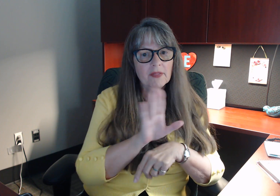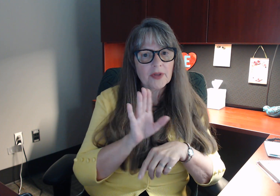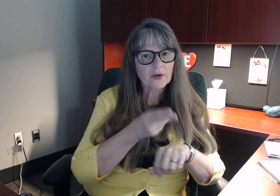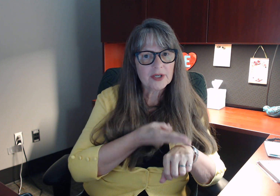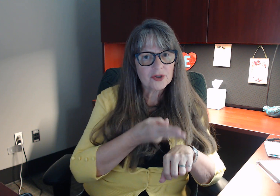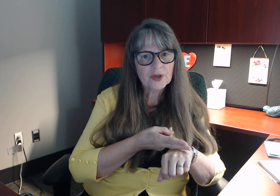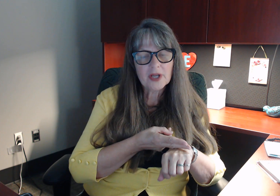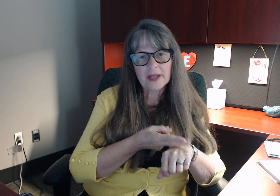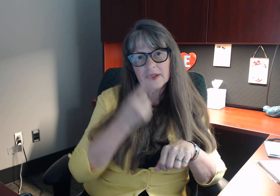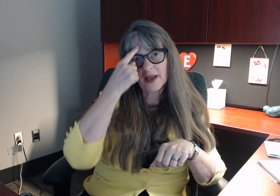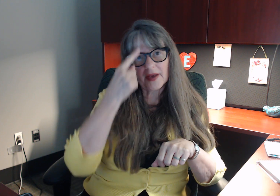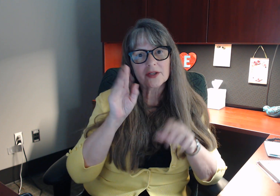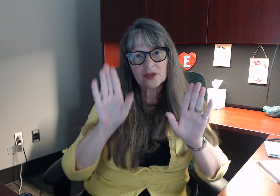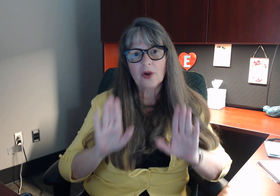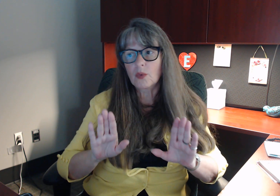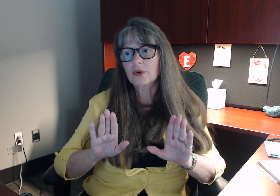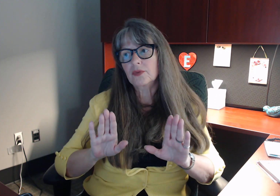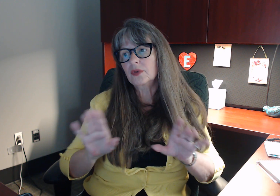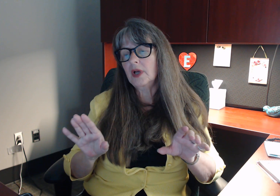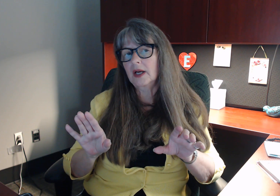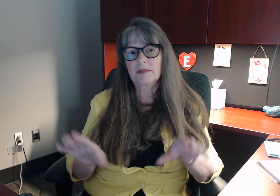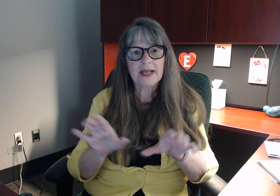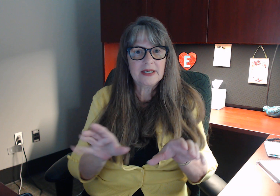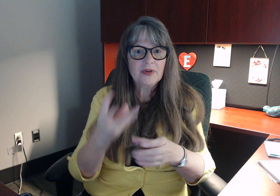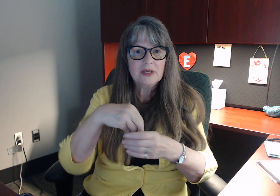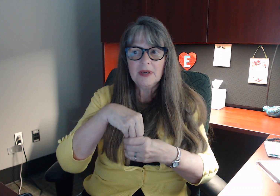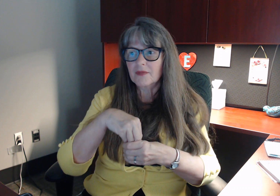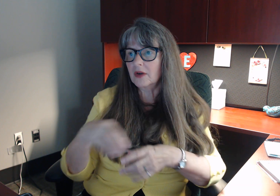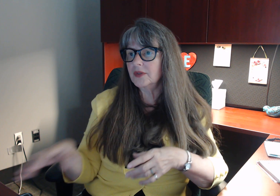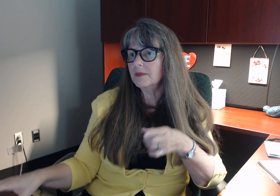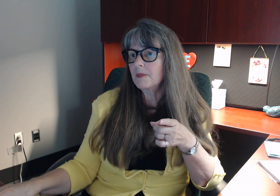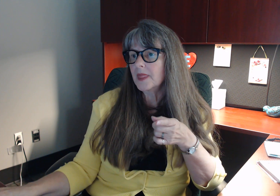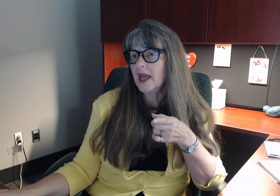their history. I think that's a wonderful activity to be involved in.